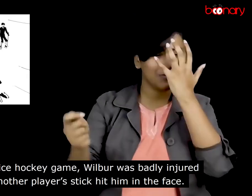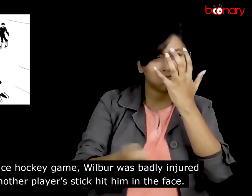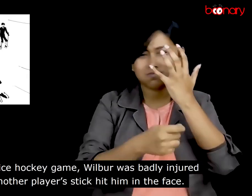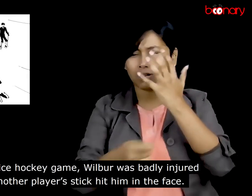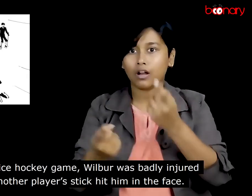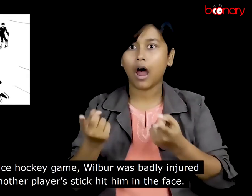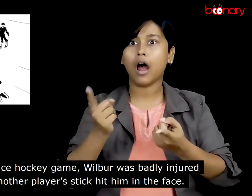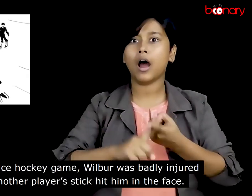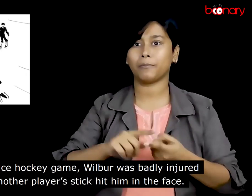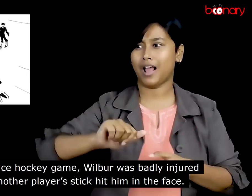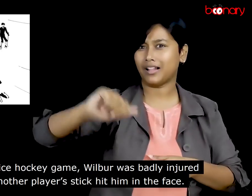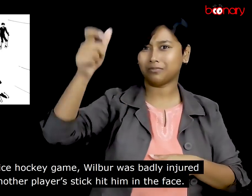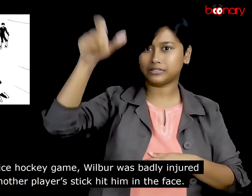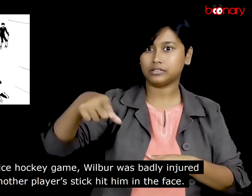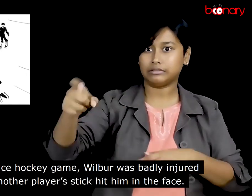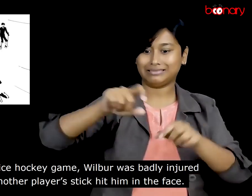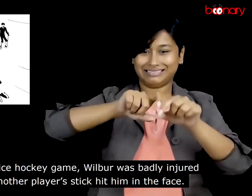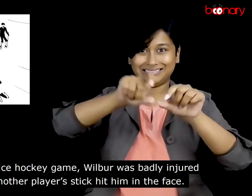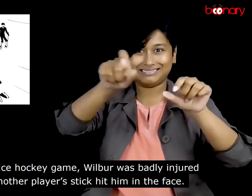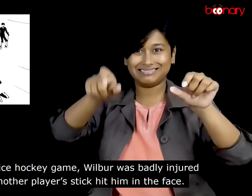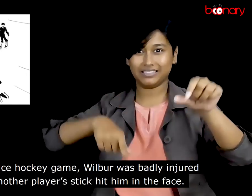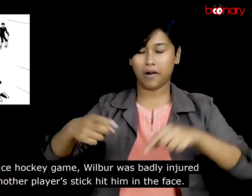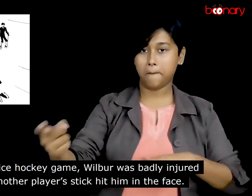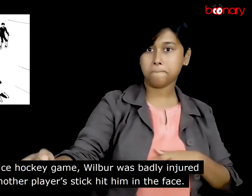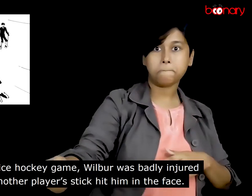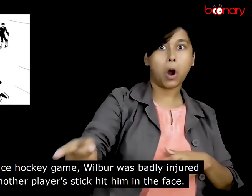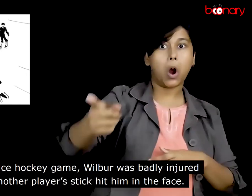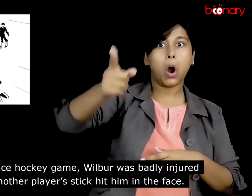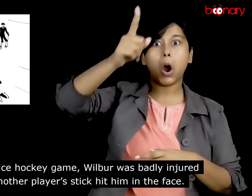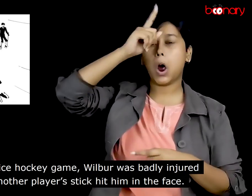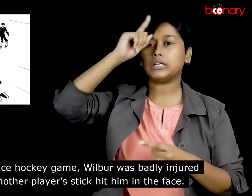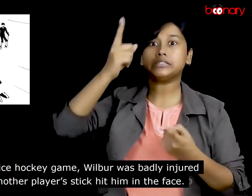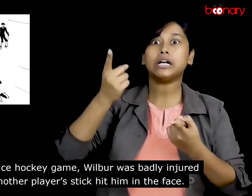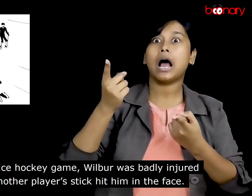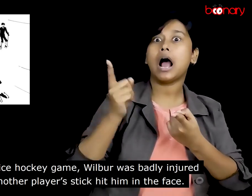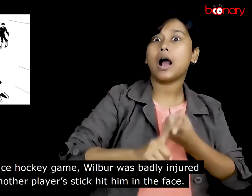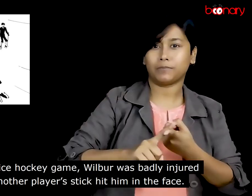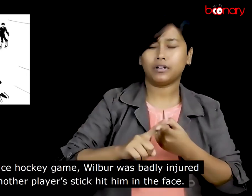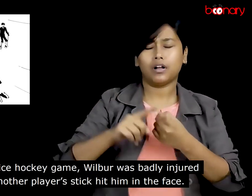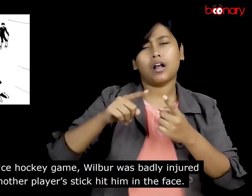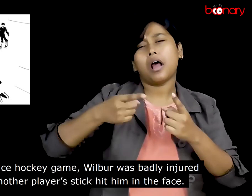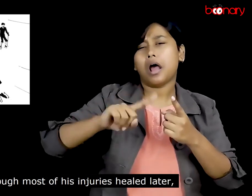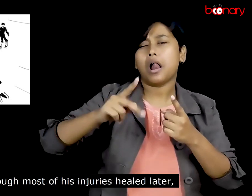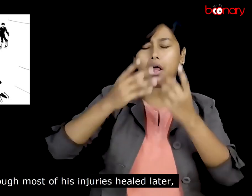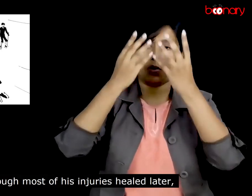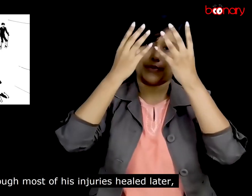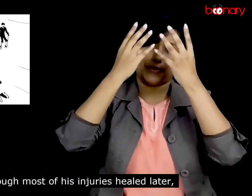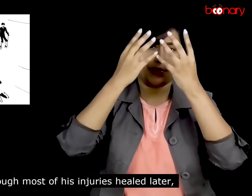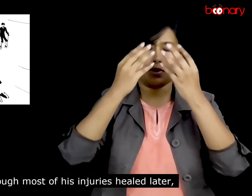was badly injured when another player's stick hit him in the face. Although most of